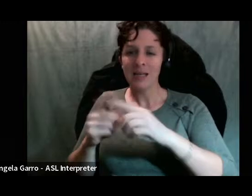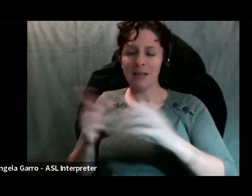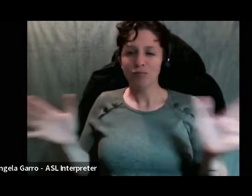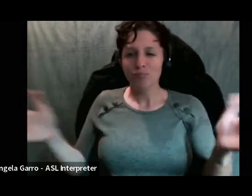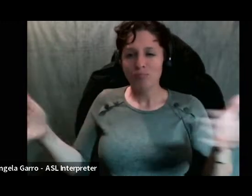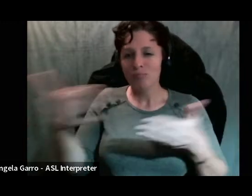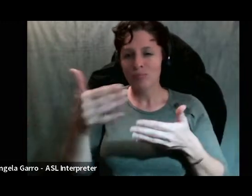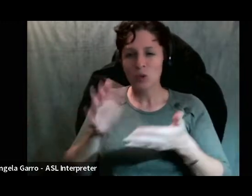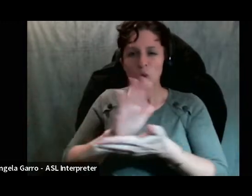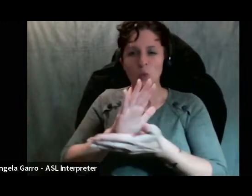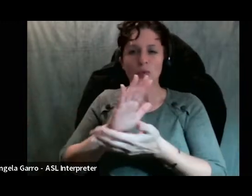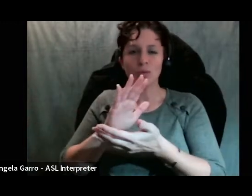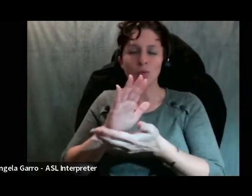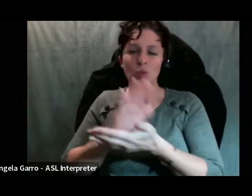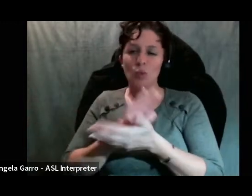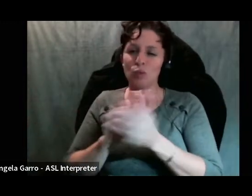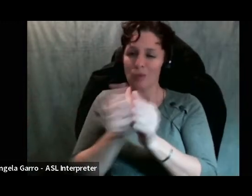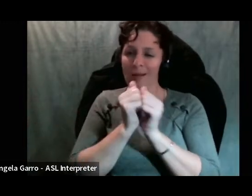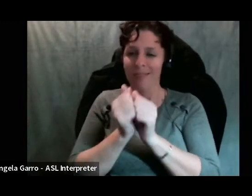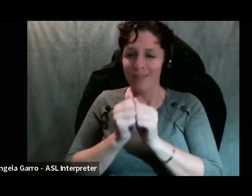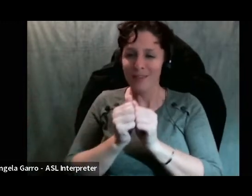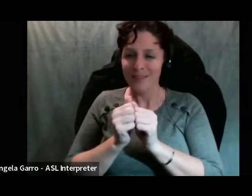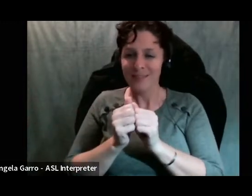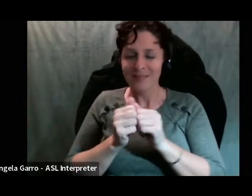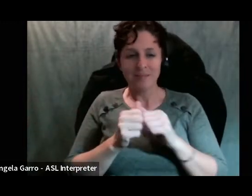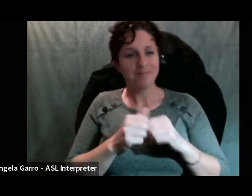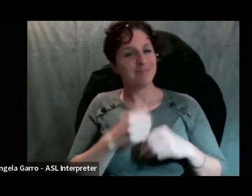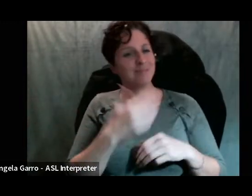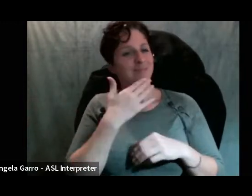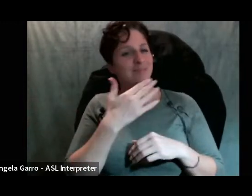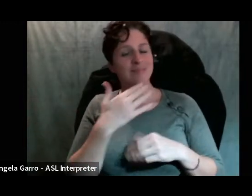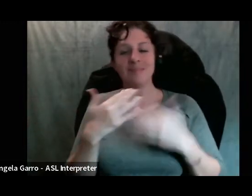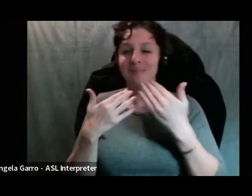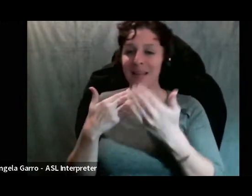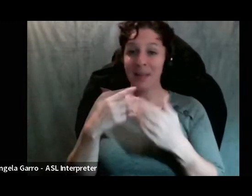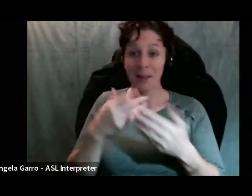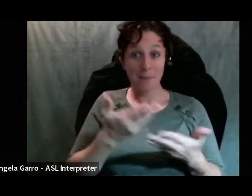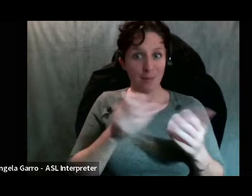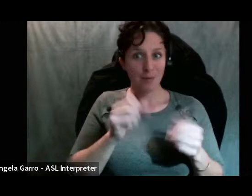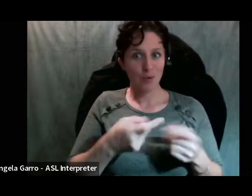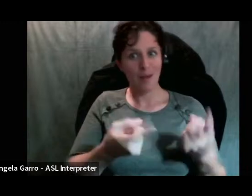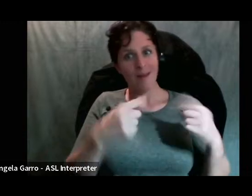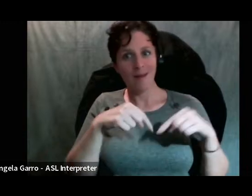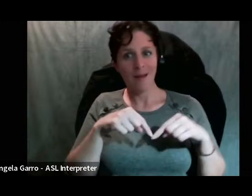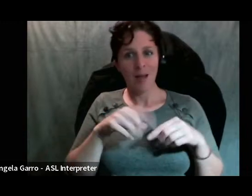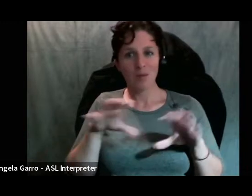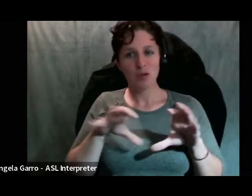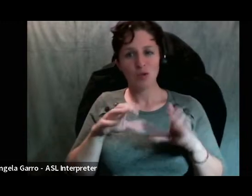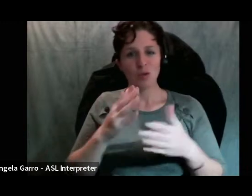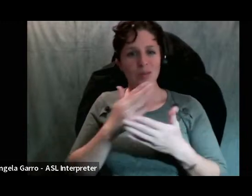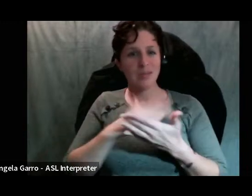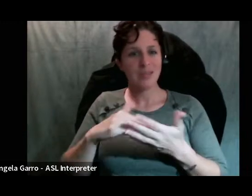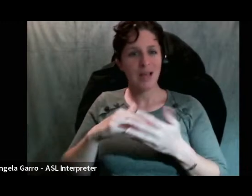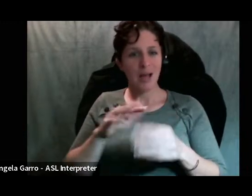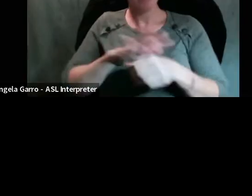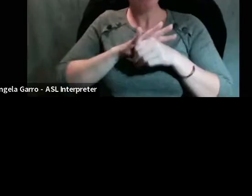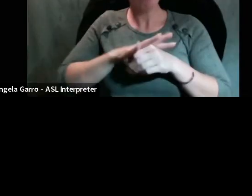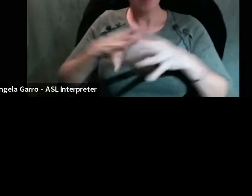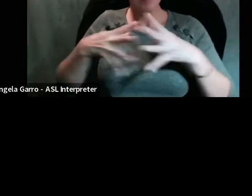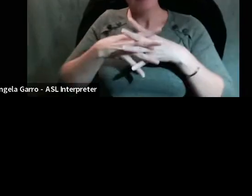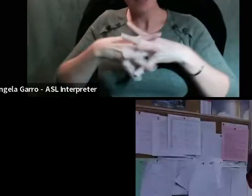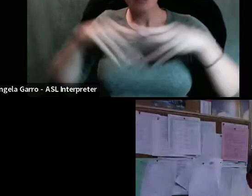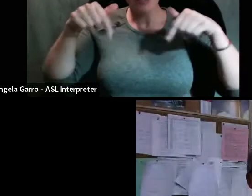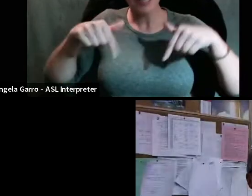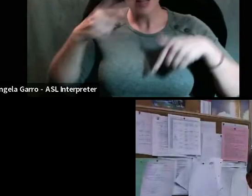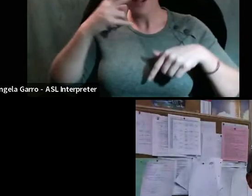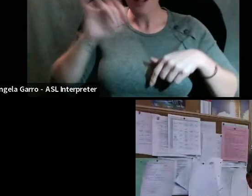yeah, thank you. Thank you. Maybe you all can come and do some stress busters here. It looks like we need